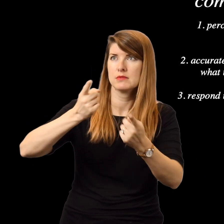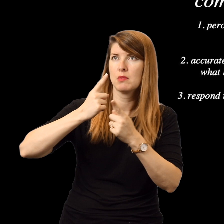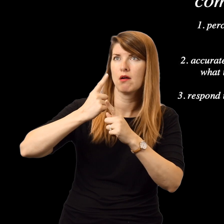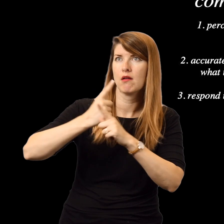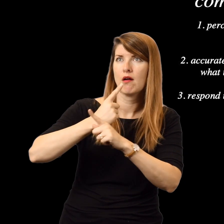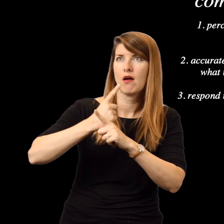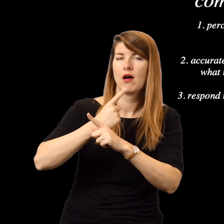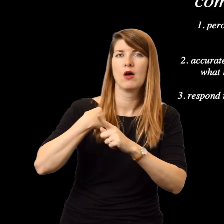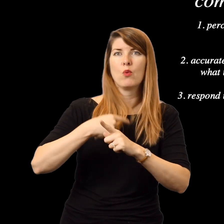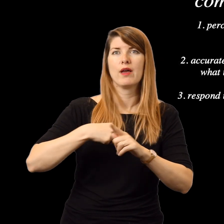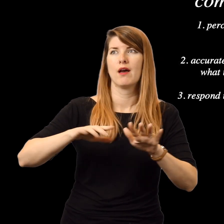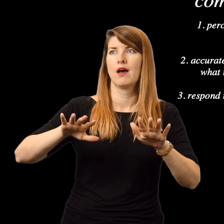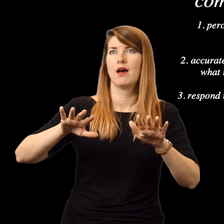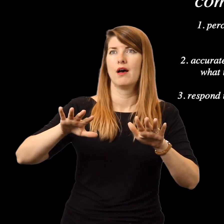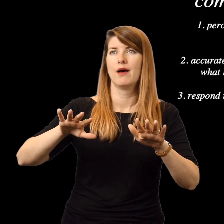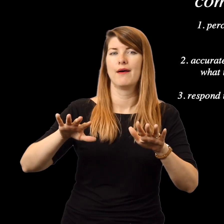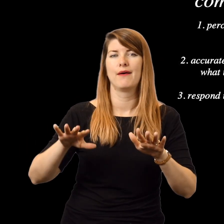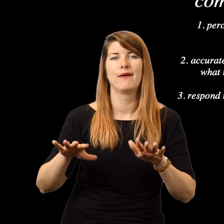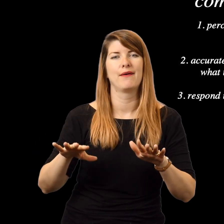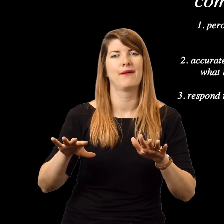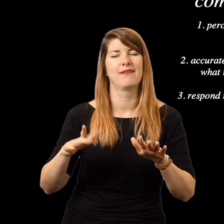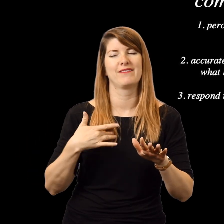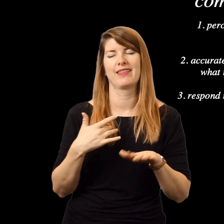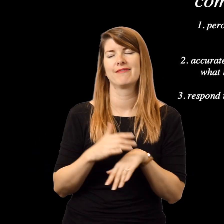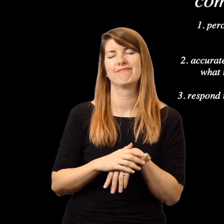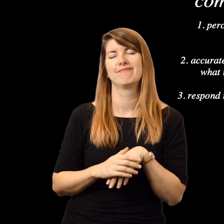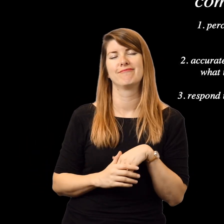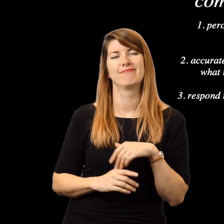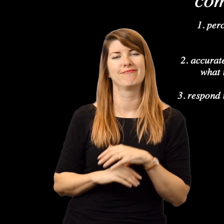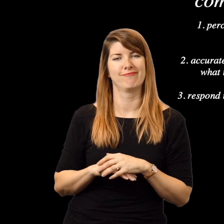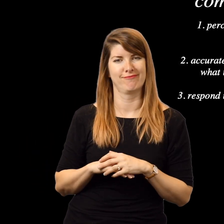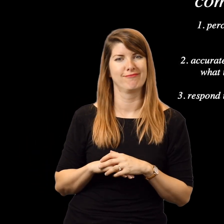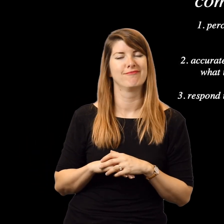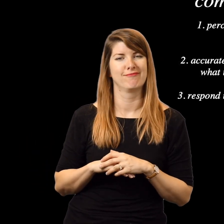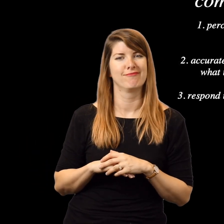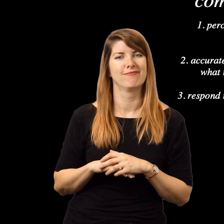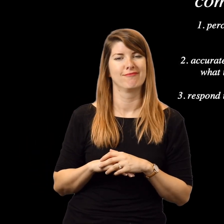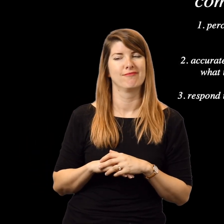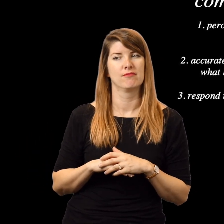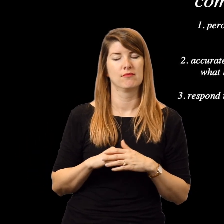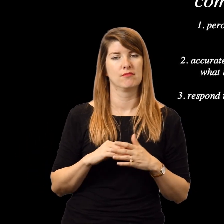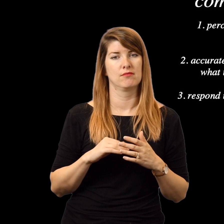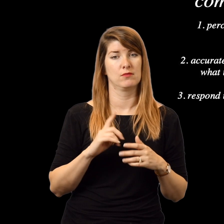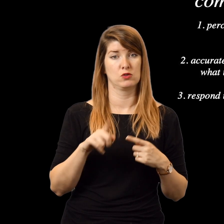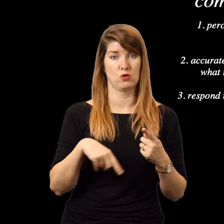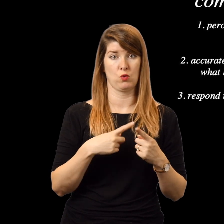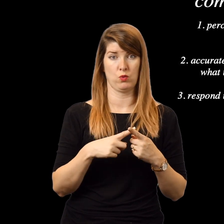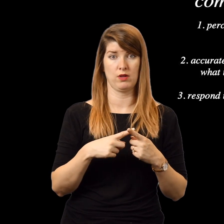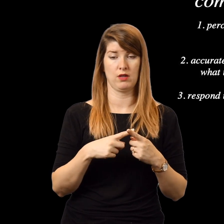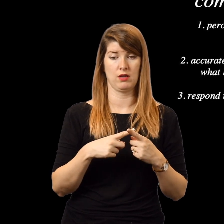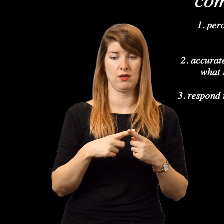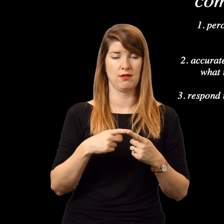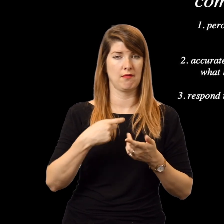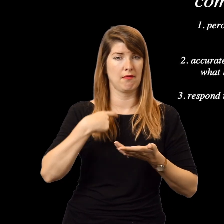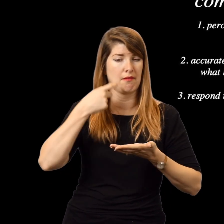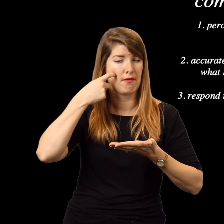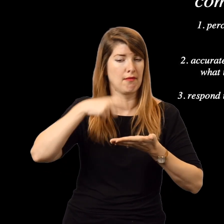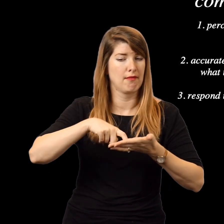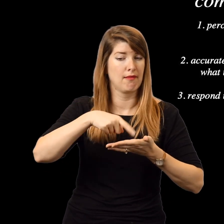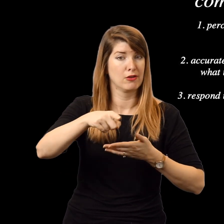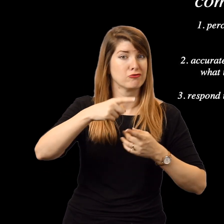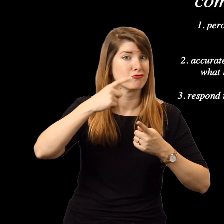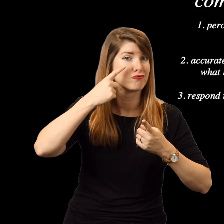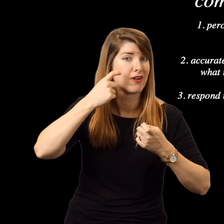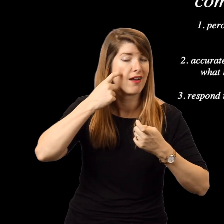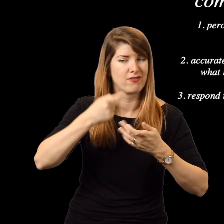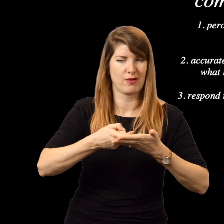respond appropriately, we calm, we settle. So when you figure out what that